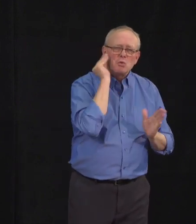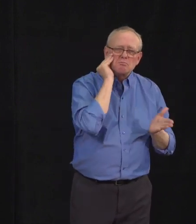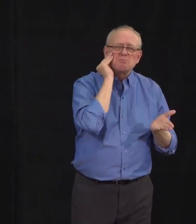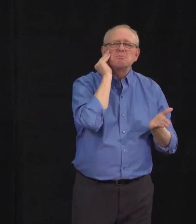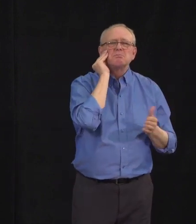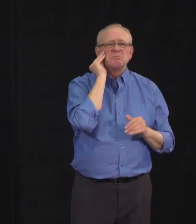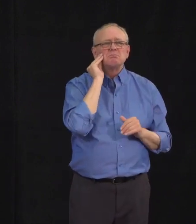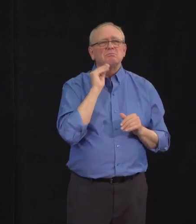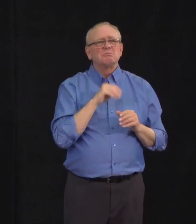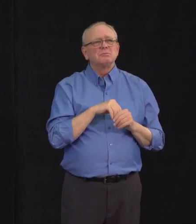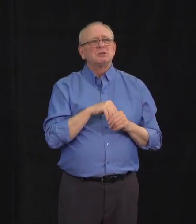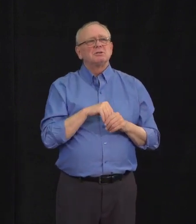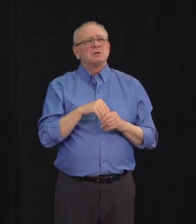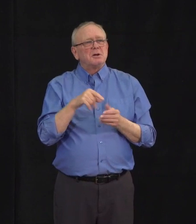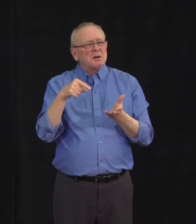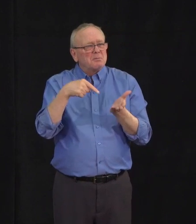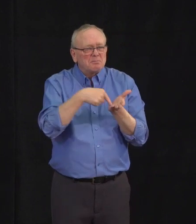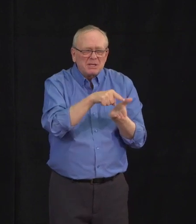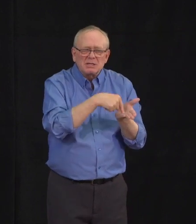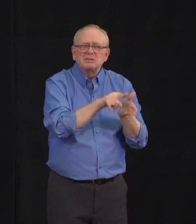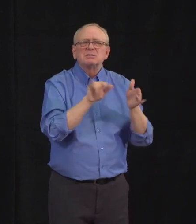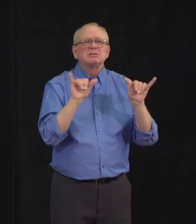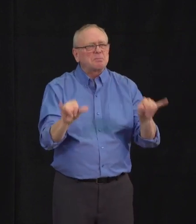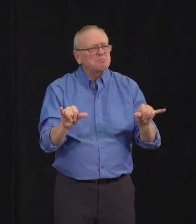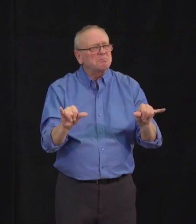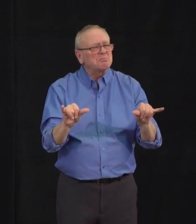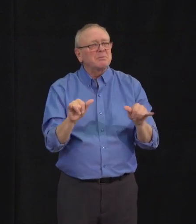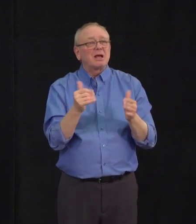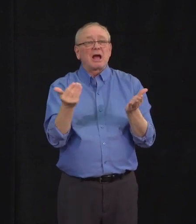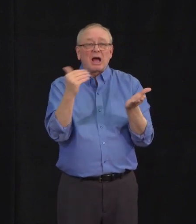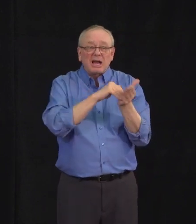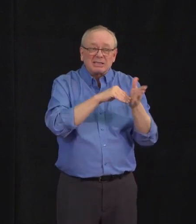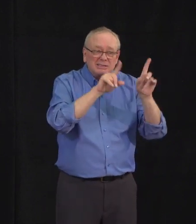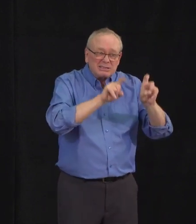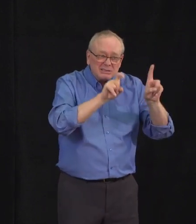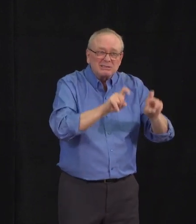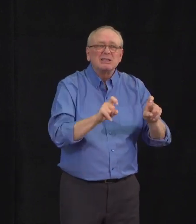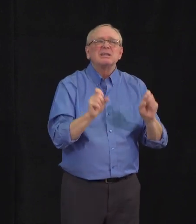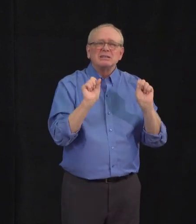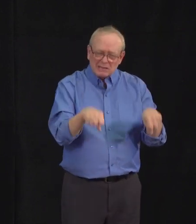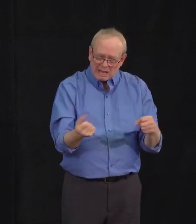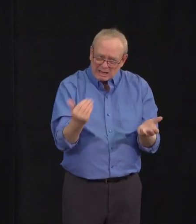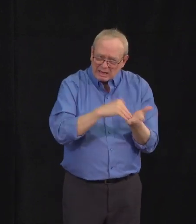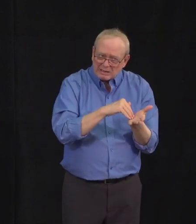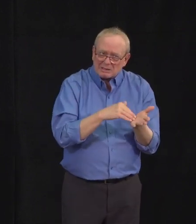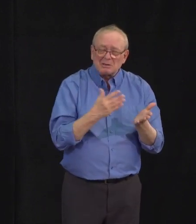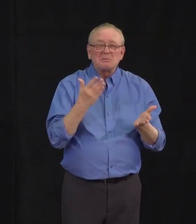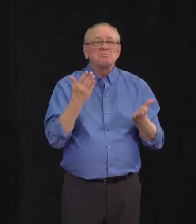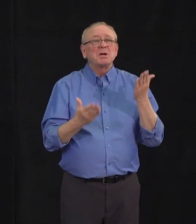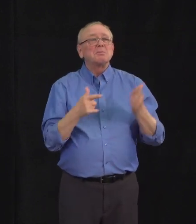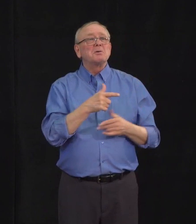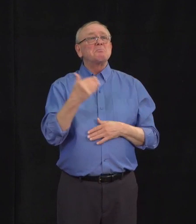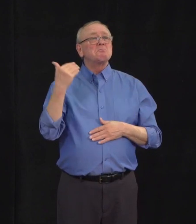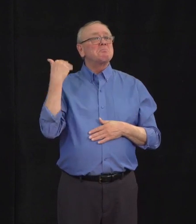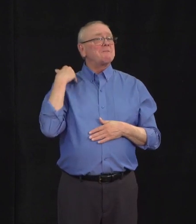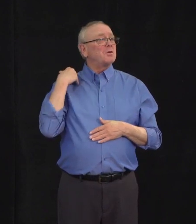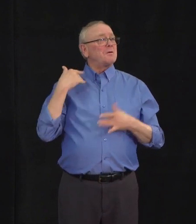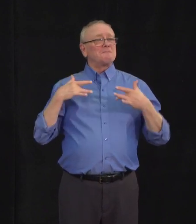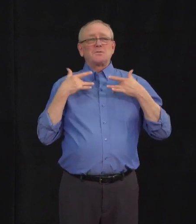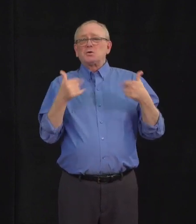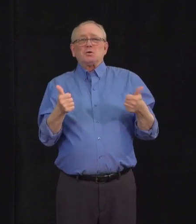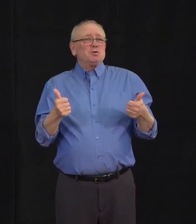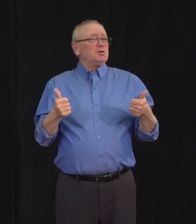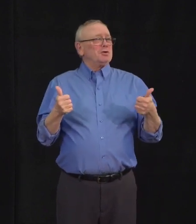get tested again, if somebody who was feeling well before now starts to get sick, that they absolutely should